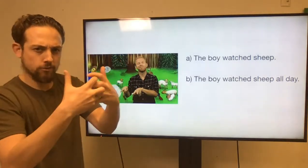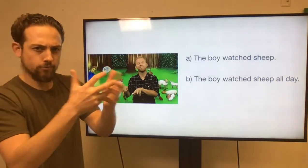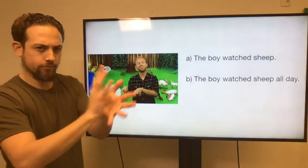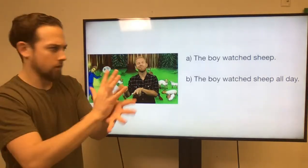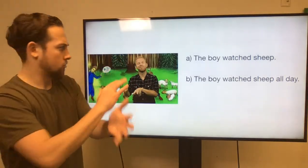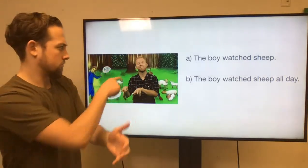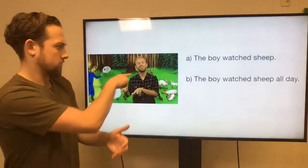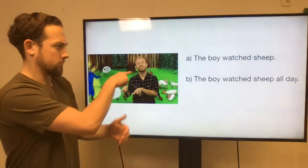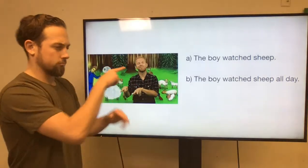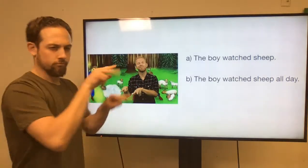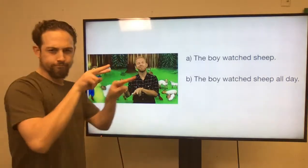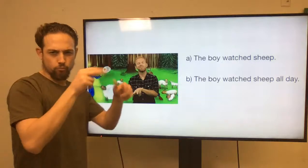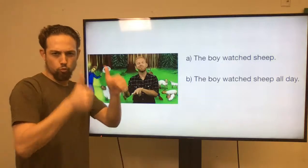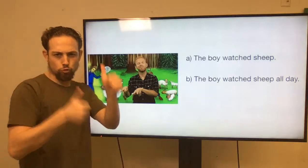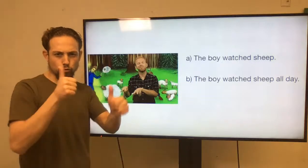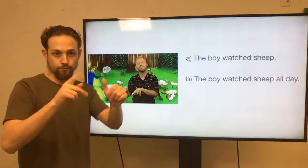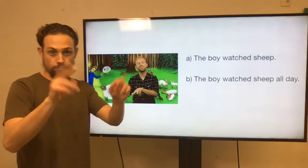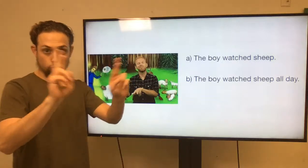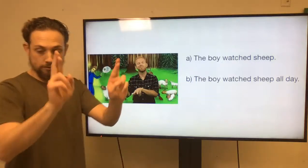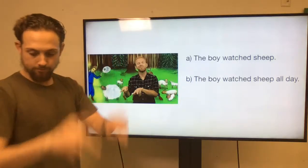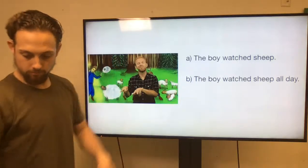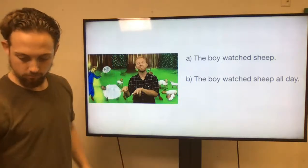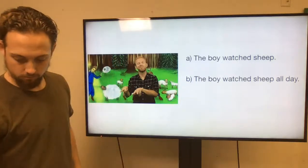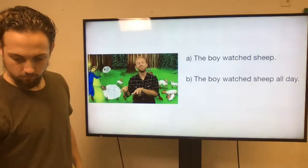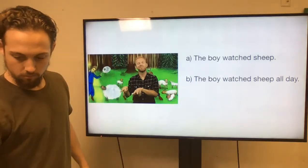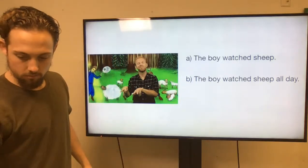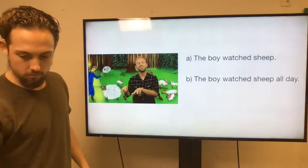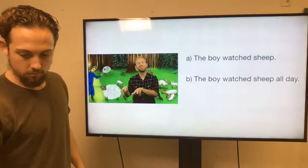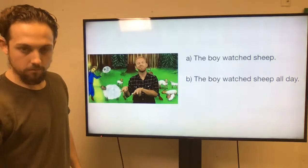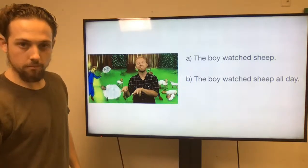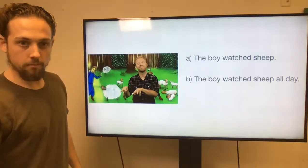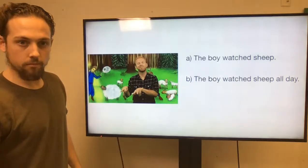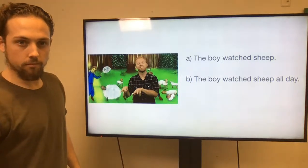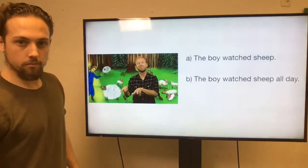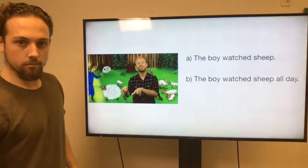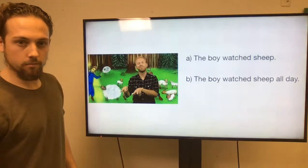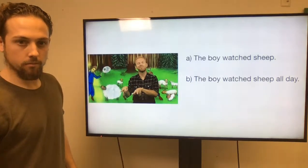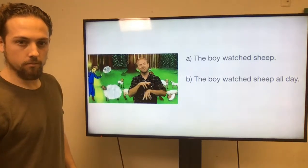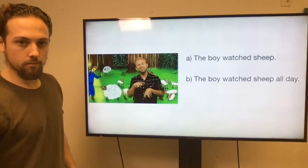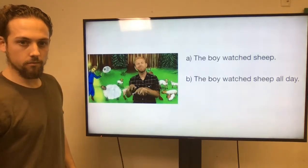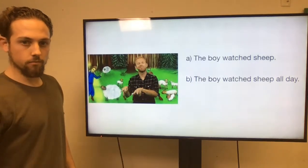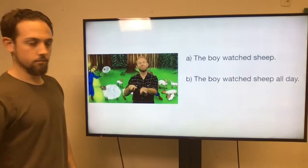Okay. So which sentence, sentence A or sentence B, best matches the ASL video?